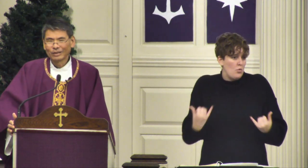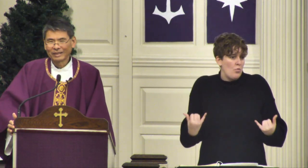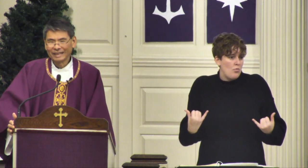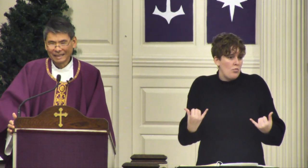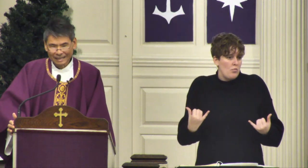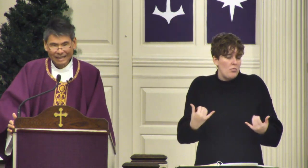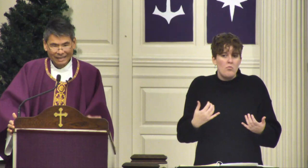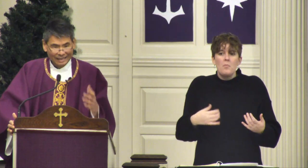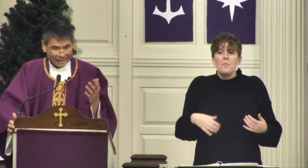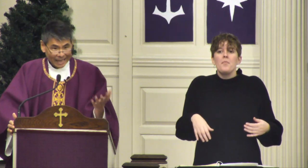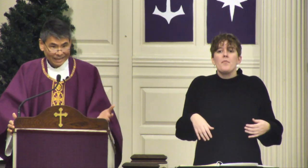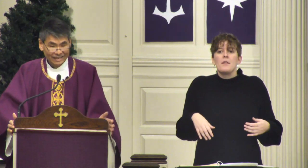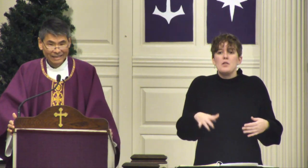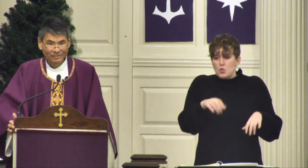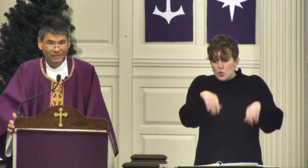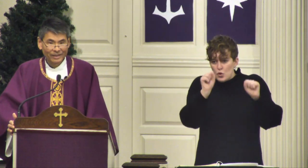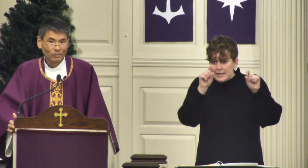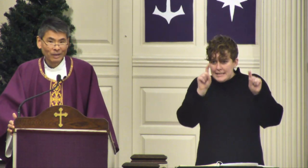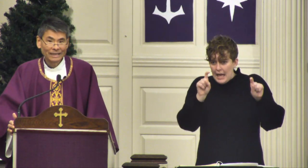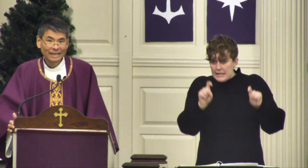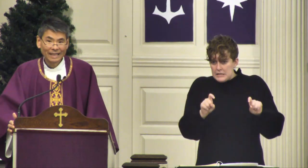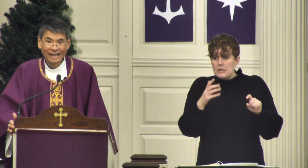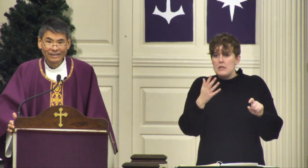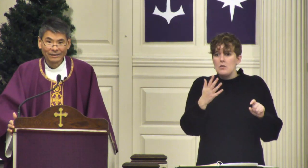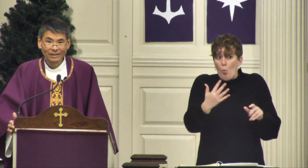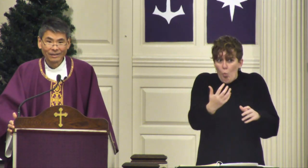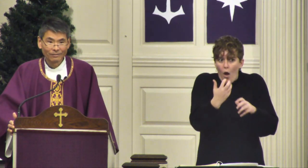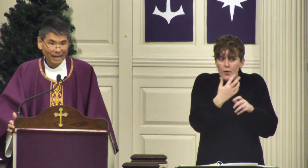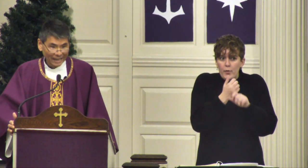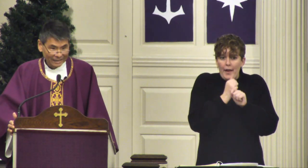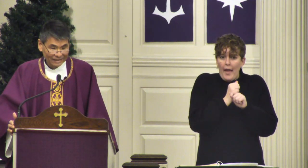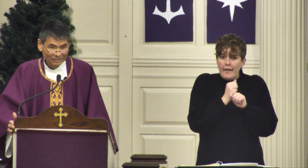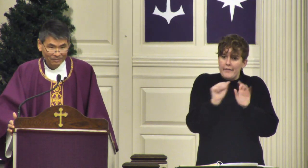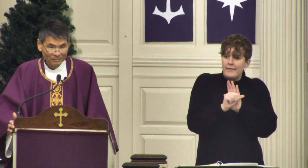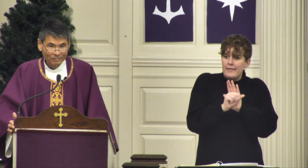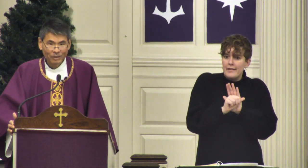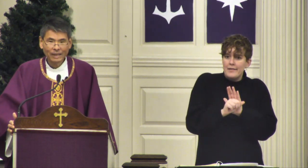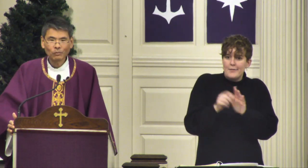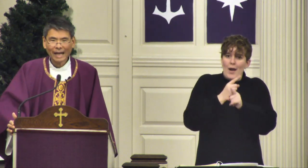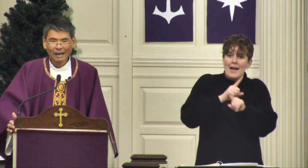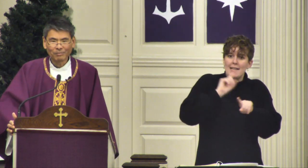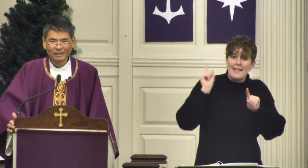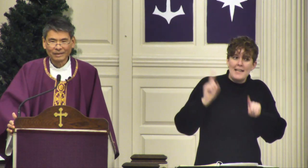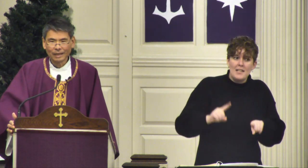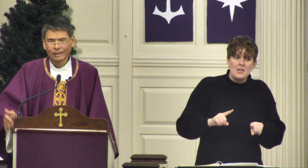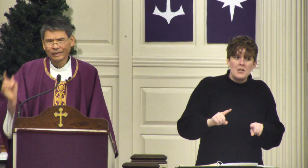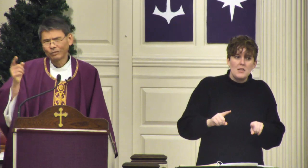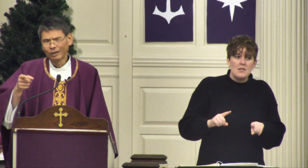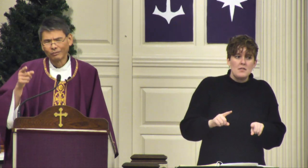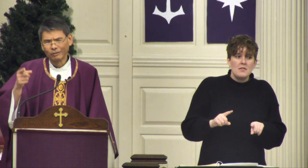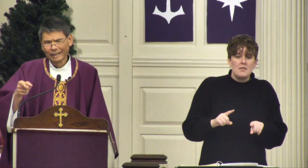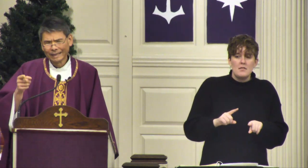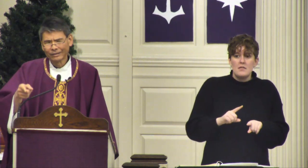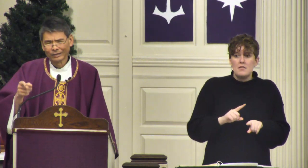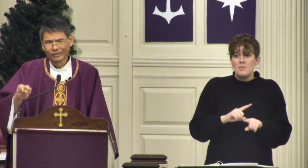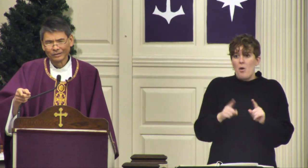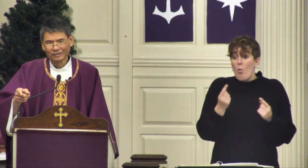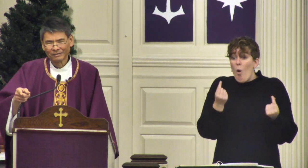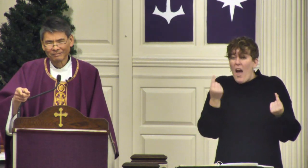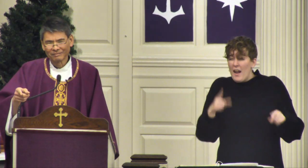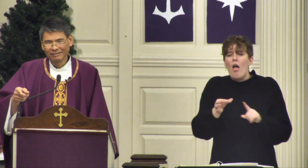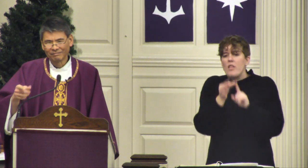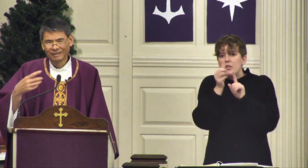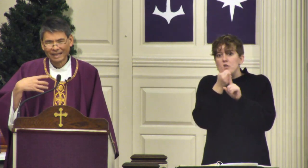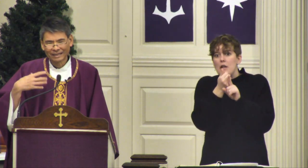took a test, you wanted to get the answer right. But then what happened? Unless you were a really good student,